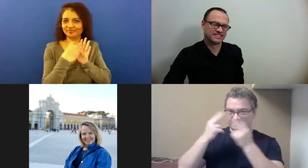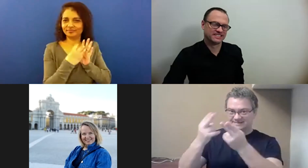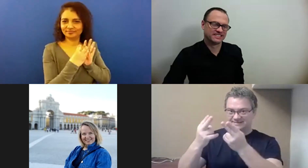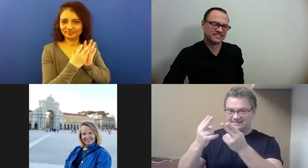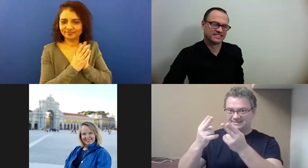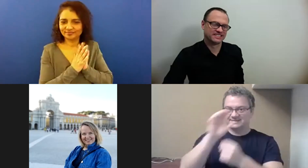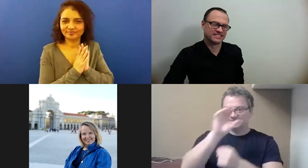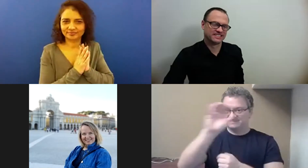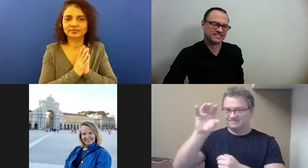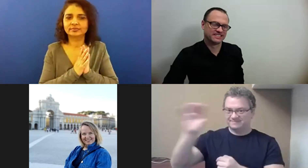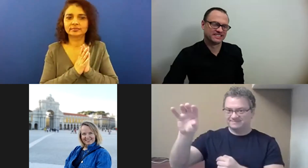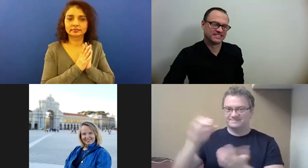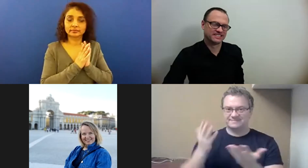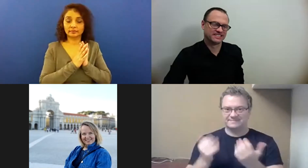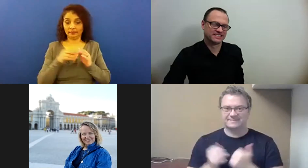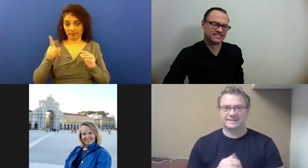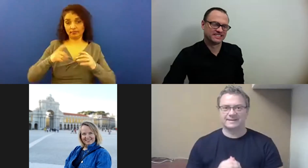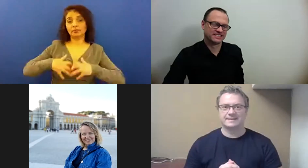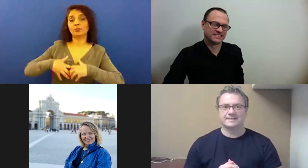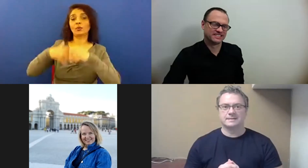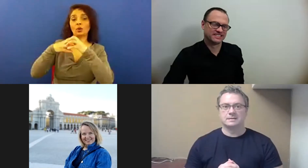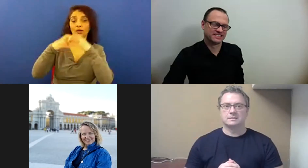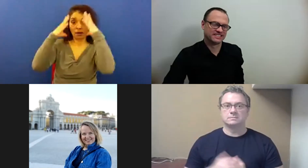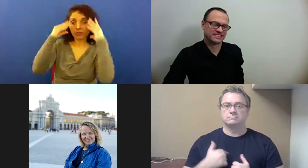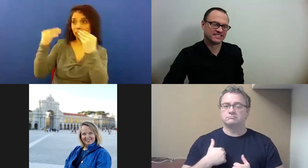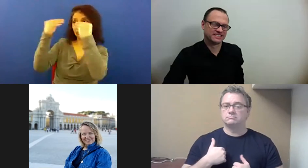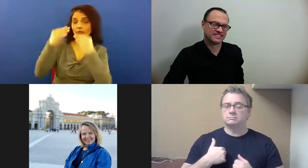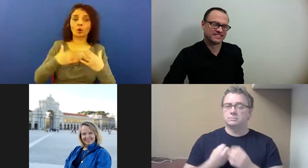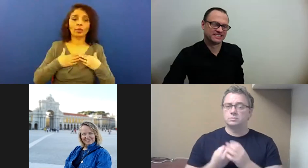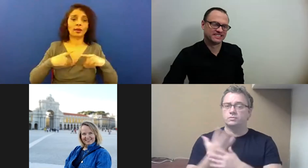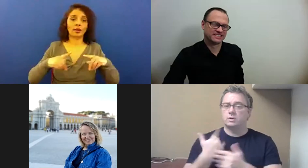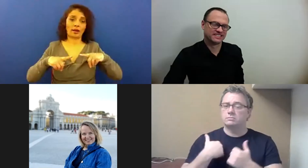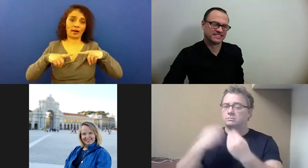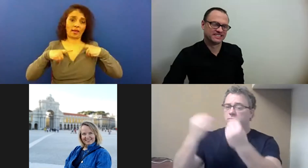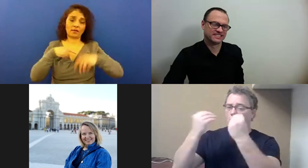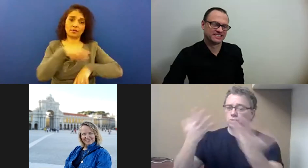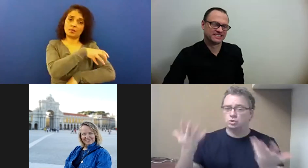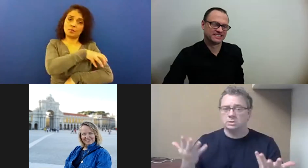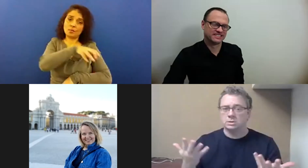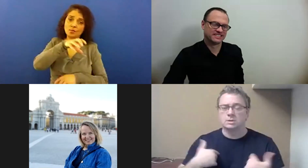In the pictures you just saw,